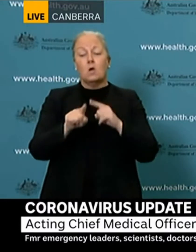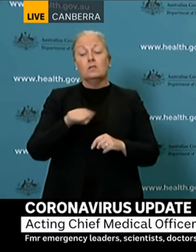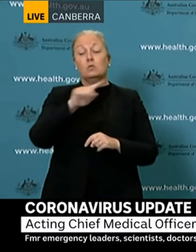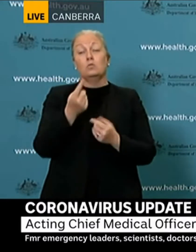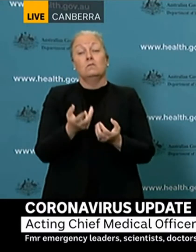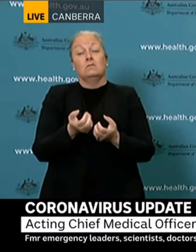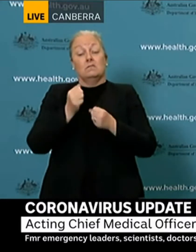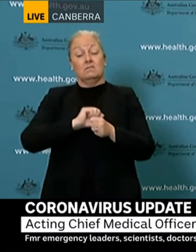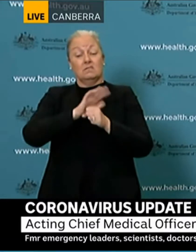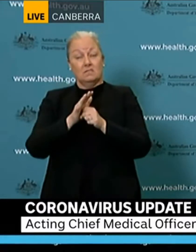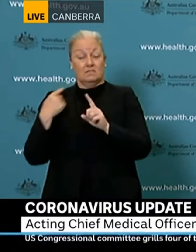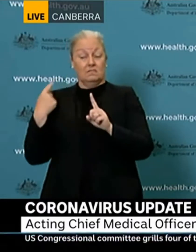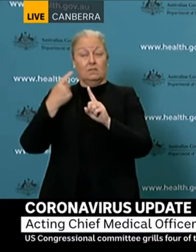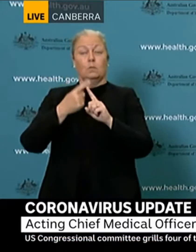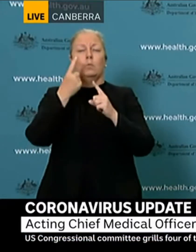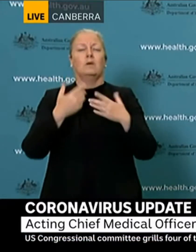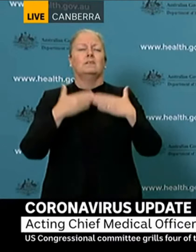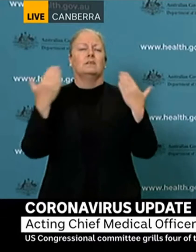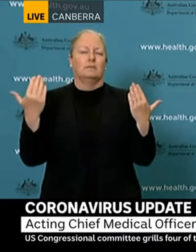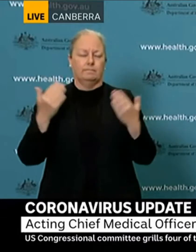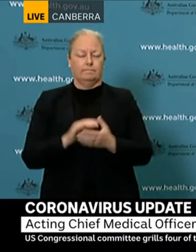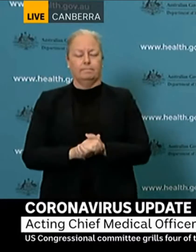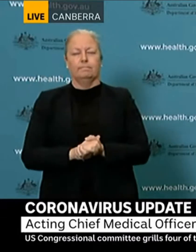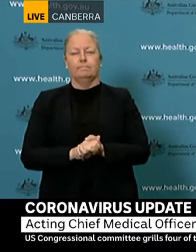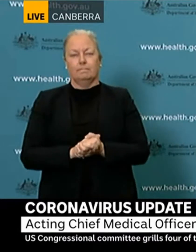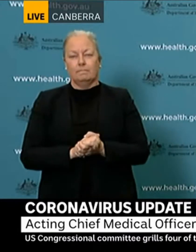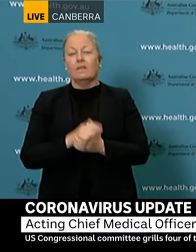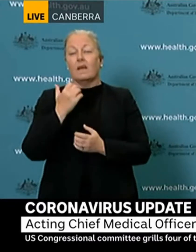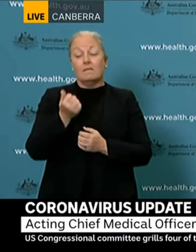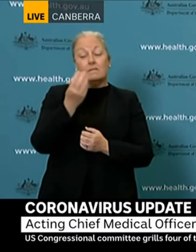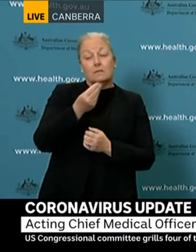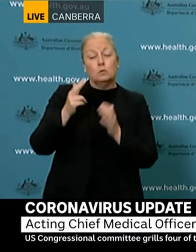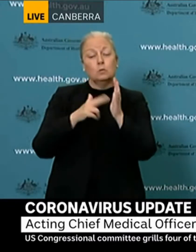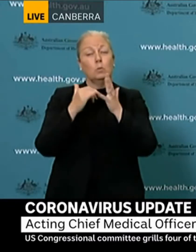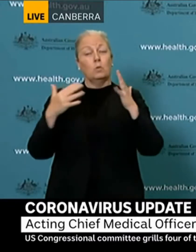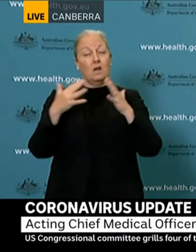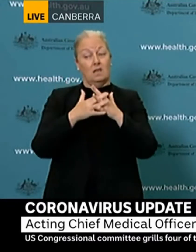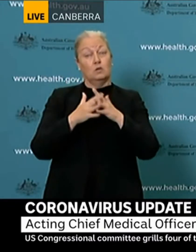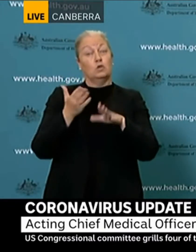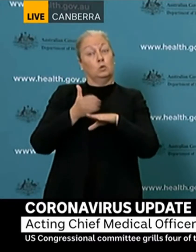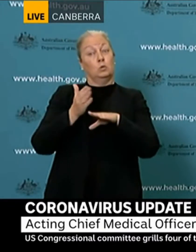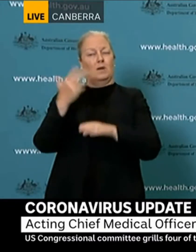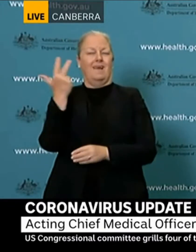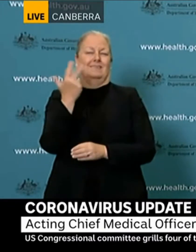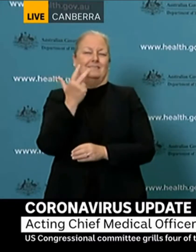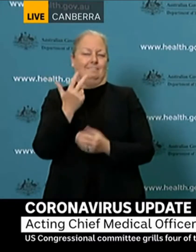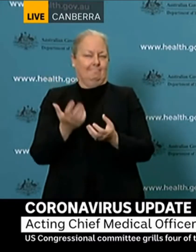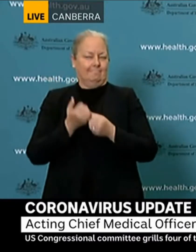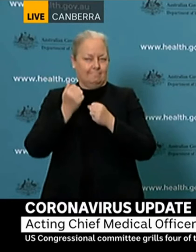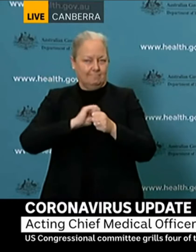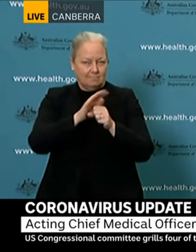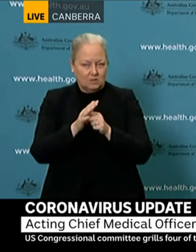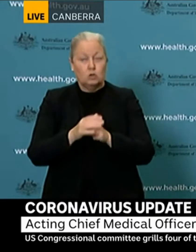new cases in the past 24 hours. There are cases also in New South Wales, 18 new cases, of which 2